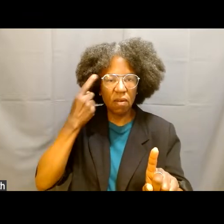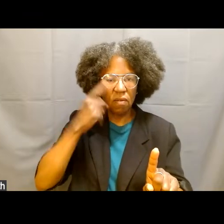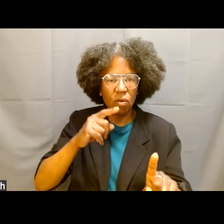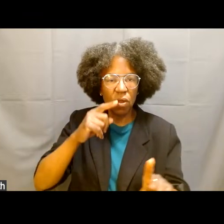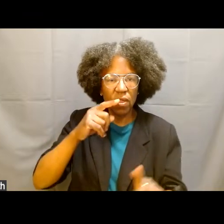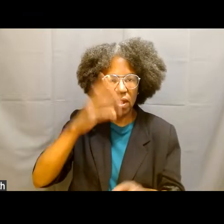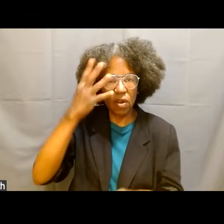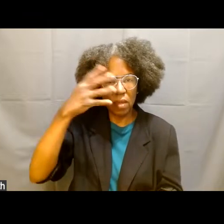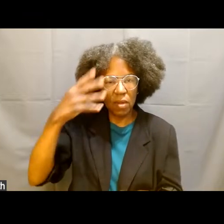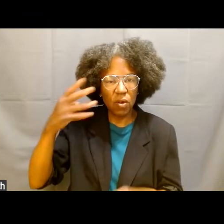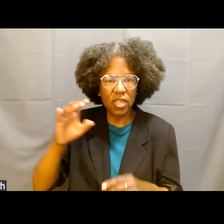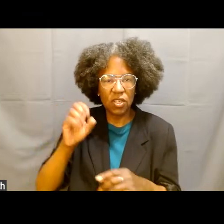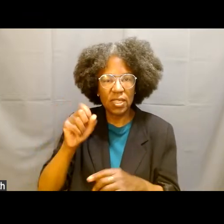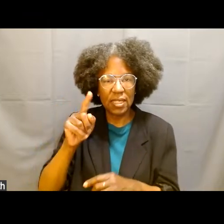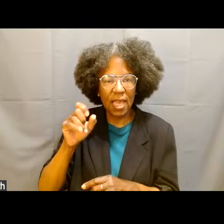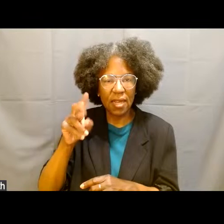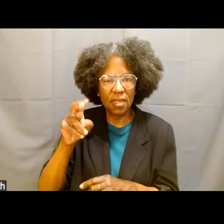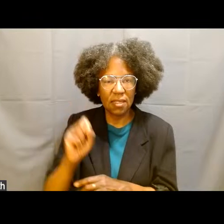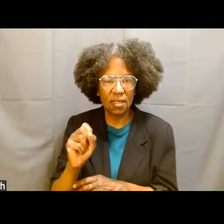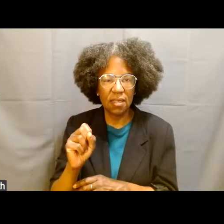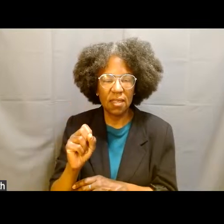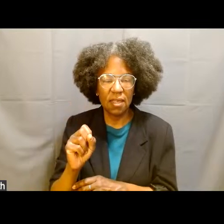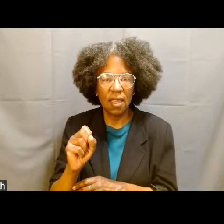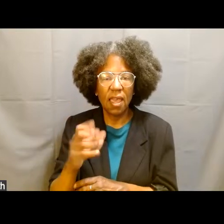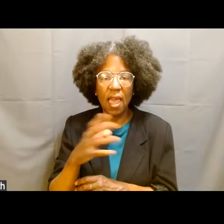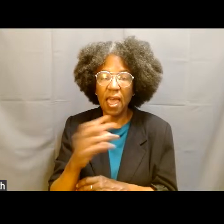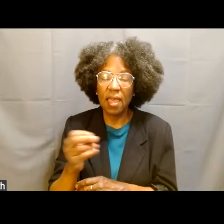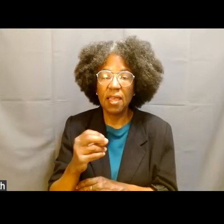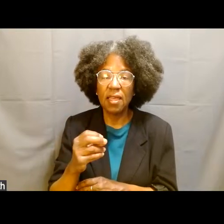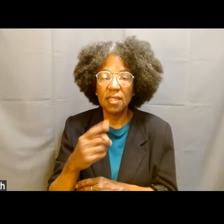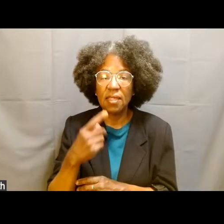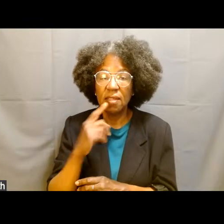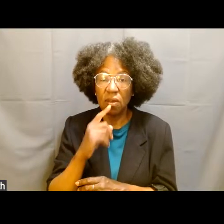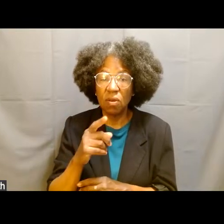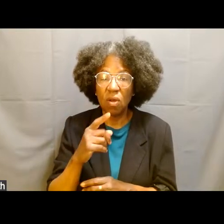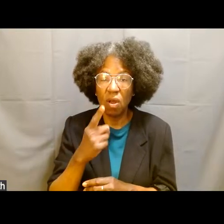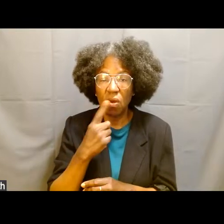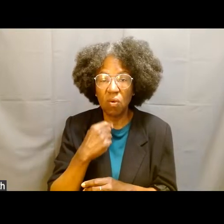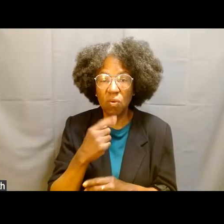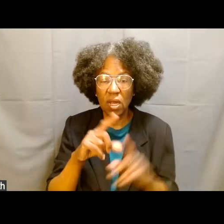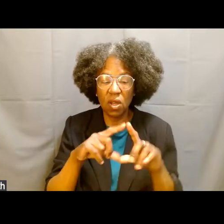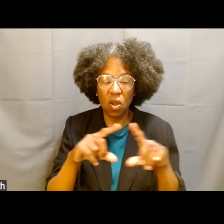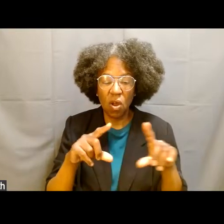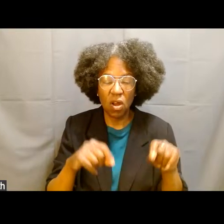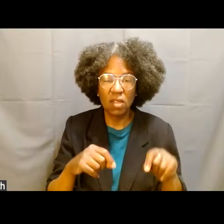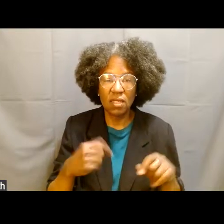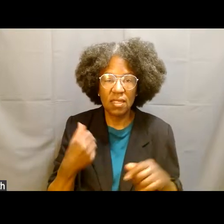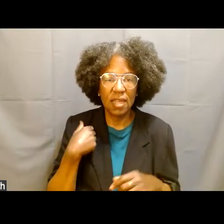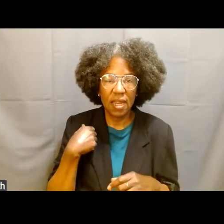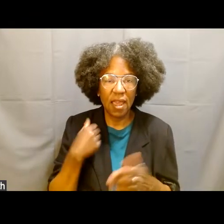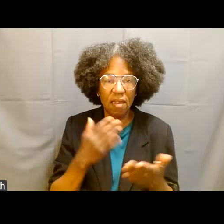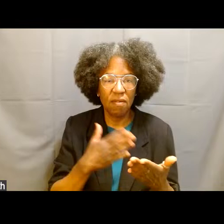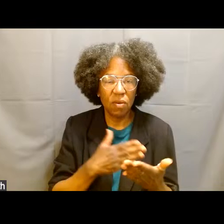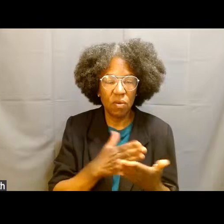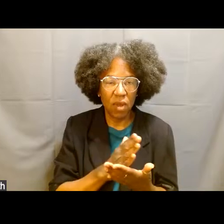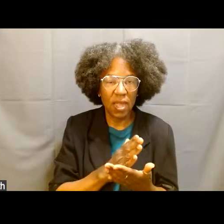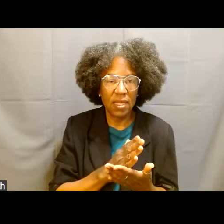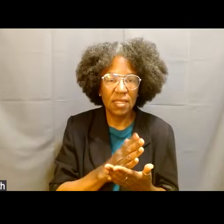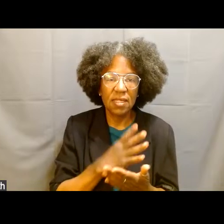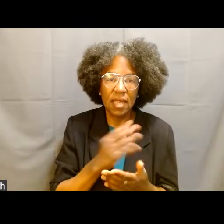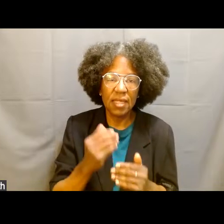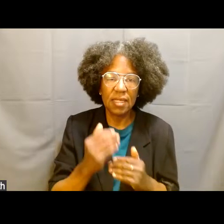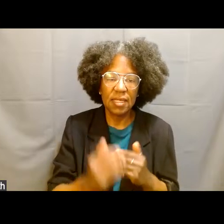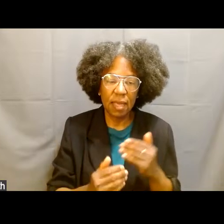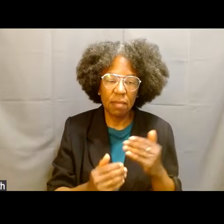status. And there are red cards that have your rights and steps you can